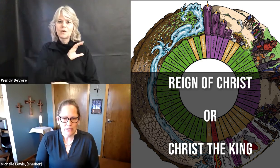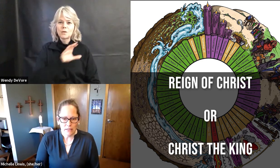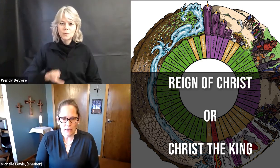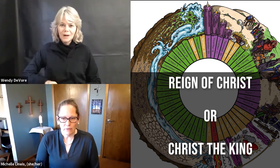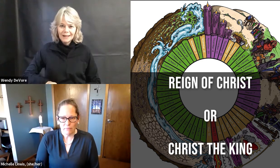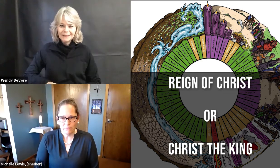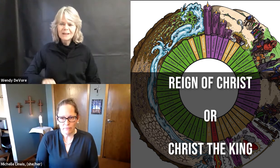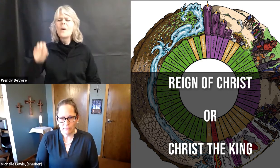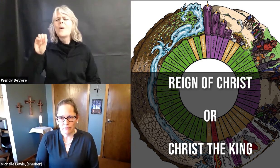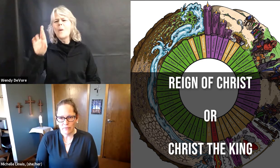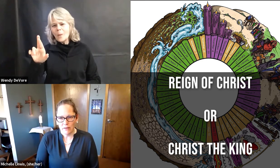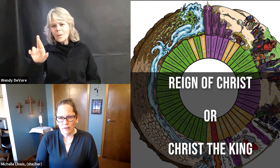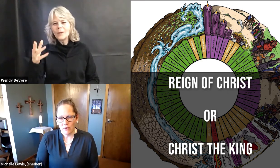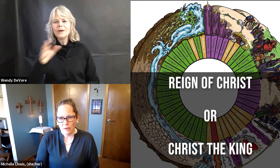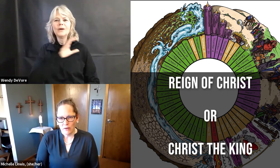King Sunday.